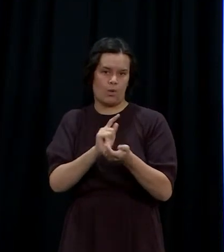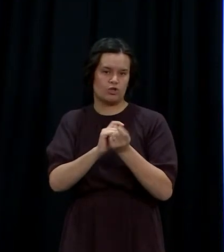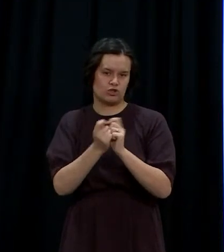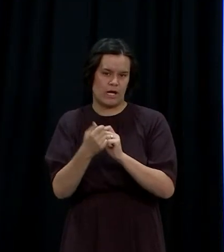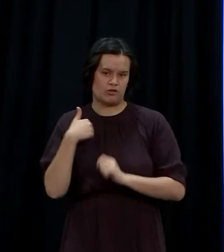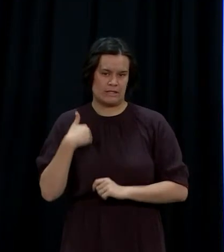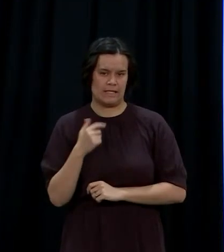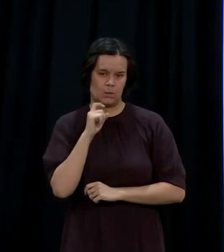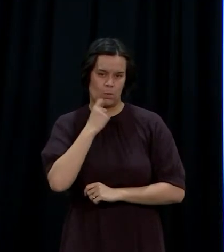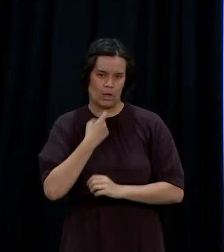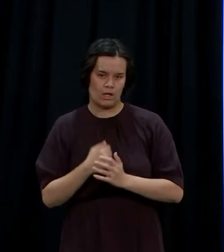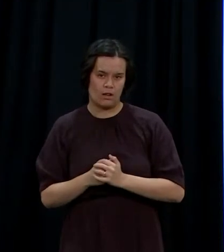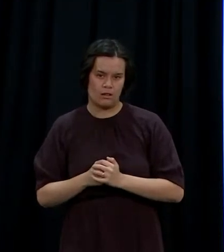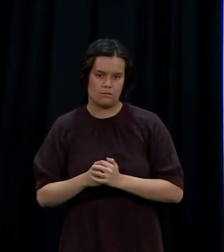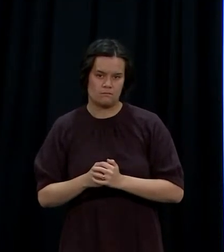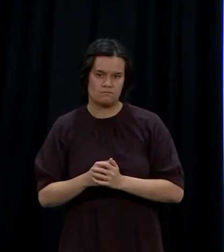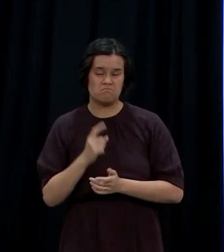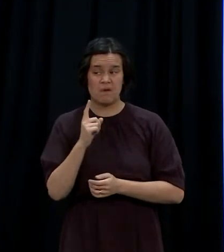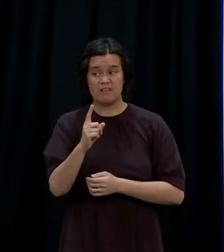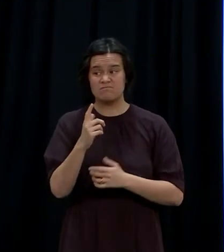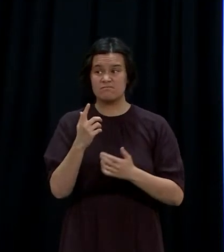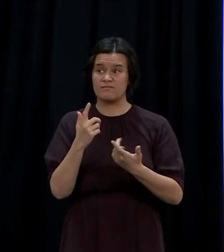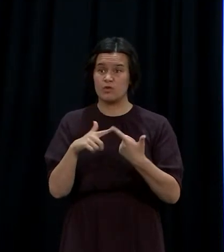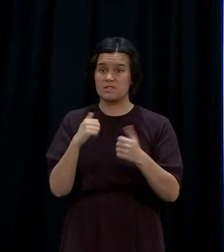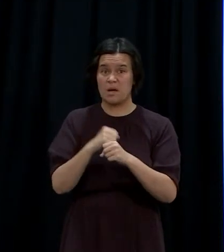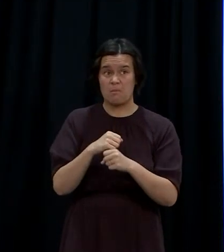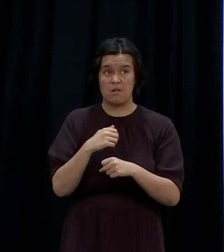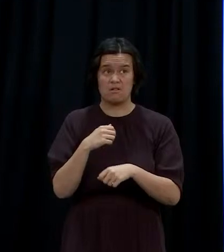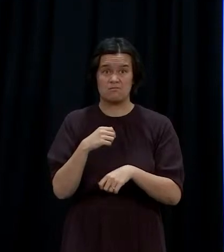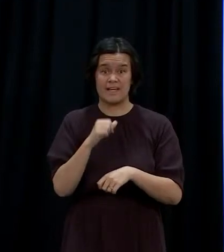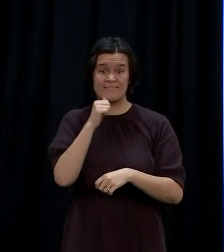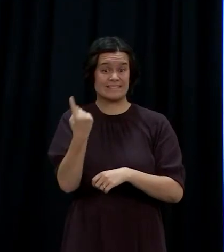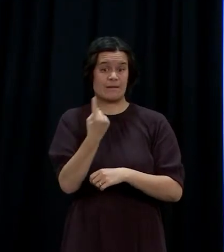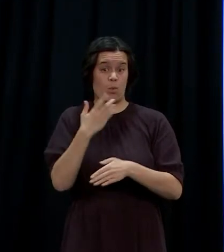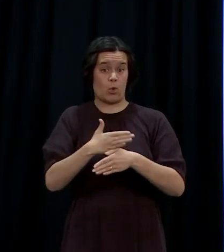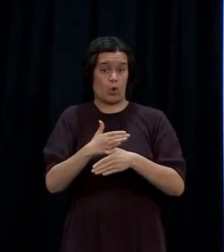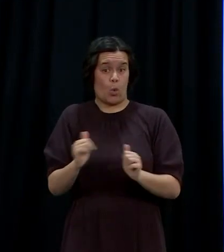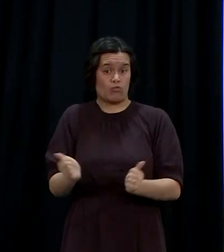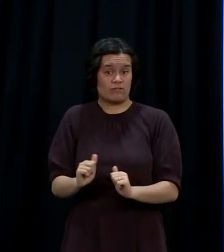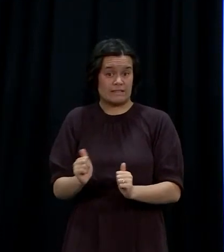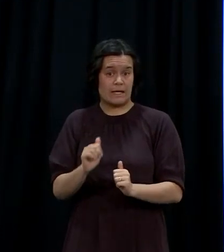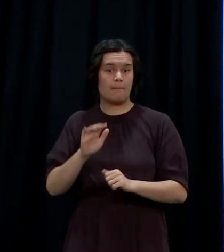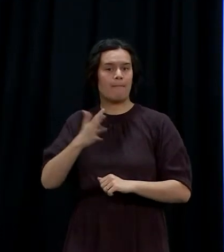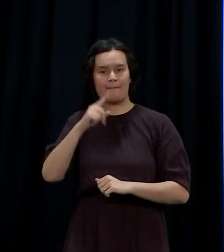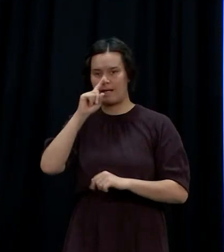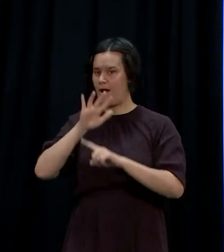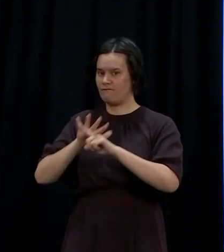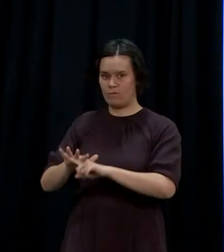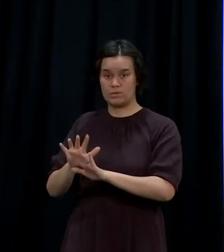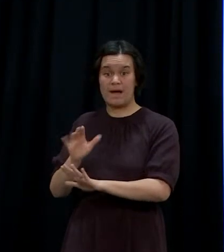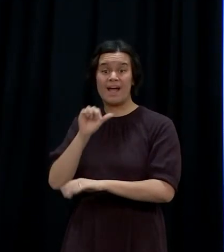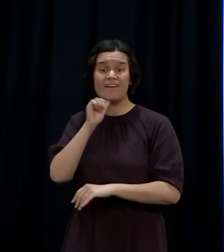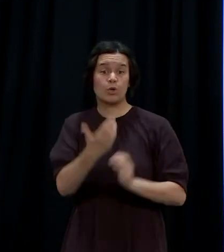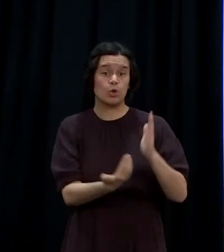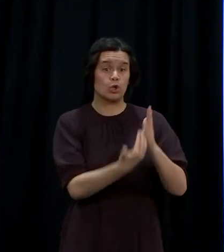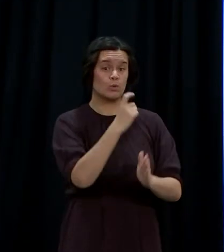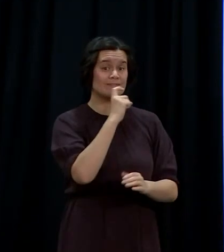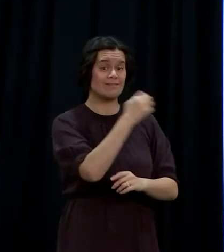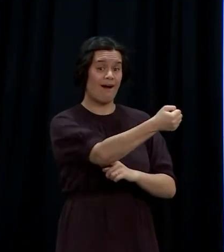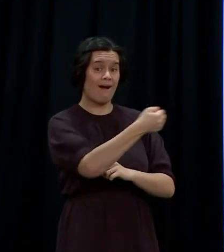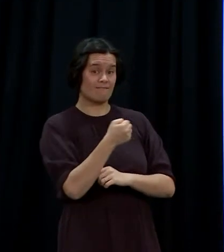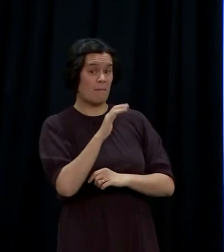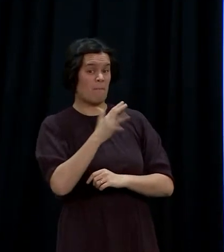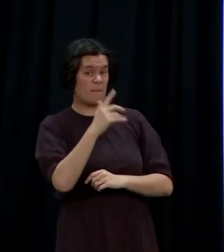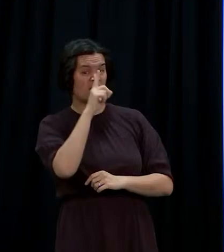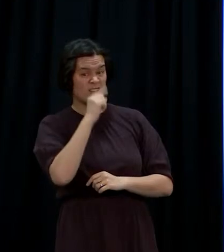we're saying to people that, for a new contract, obviously you can do that, but you need to be talking to your workers for an existing one. So where it then goes and